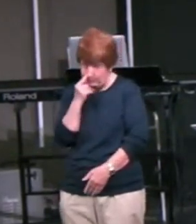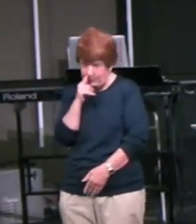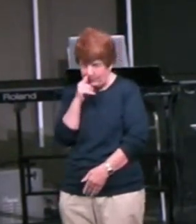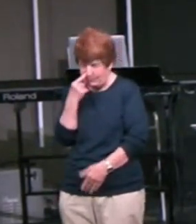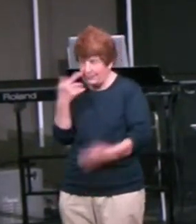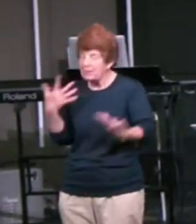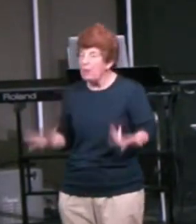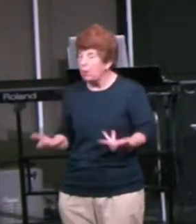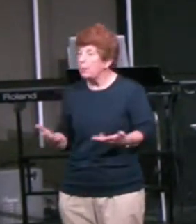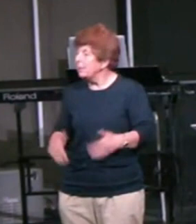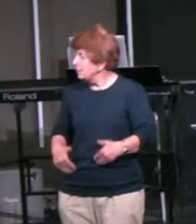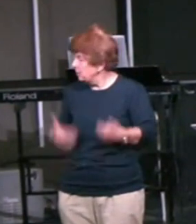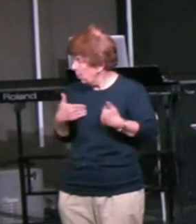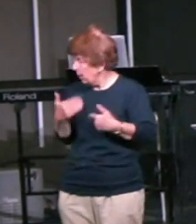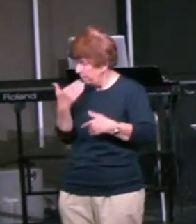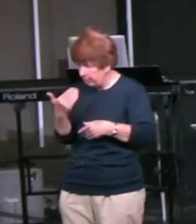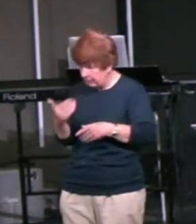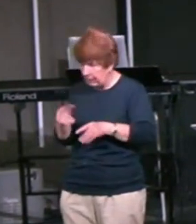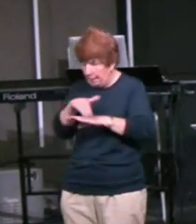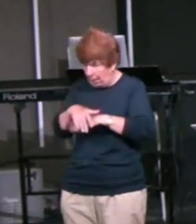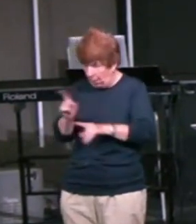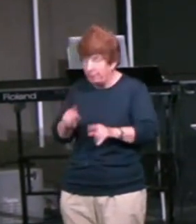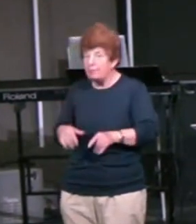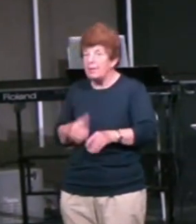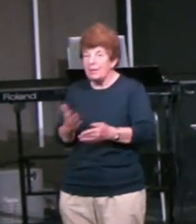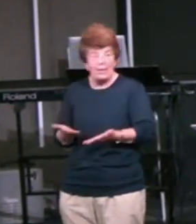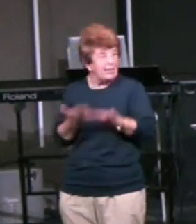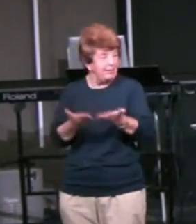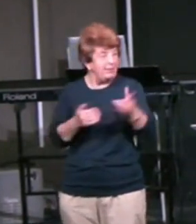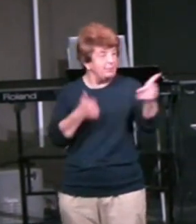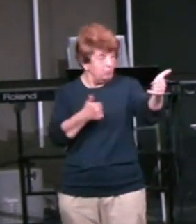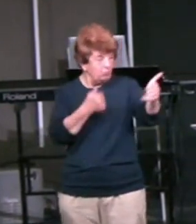And so this morning I'm going to preach on giving.